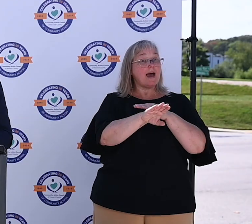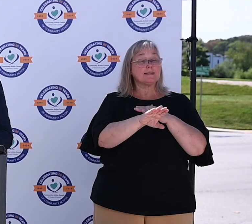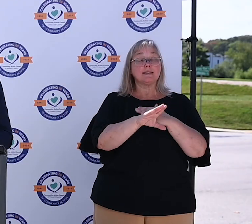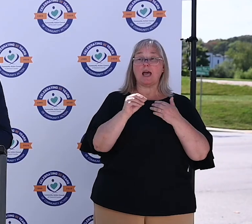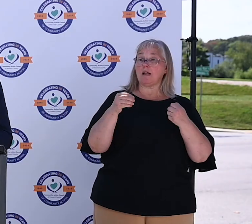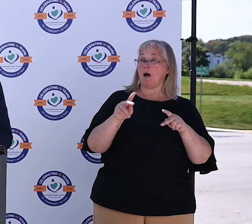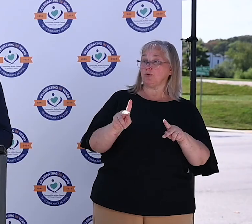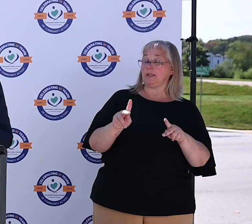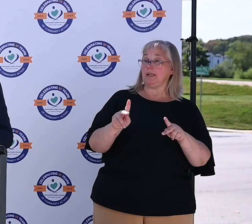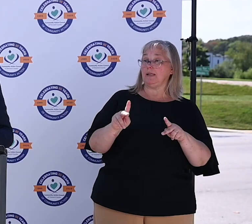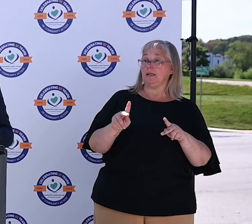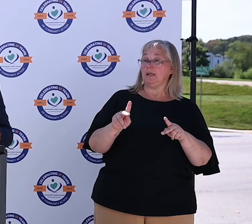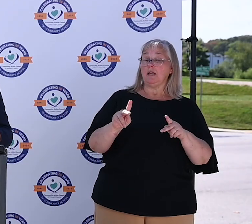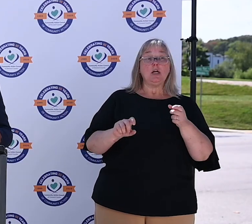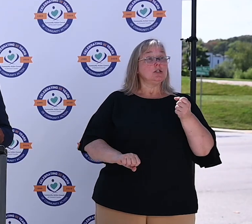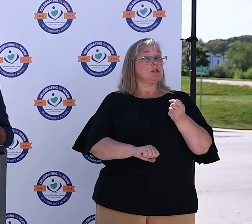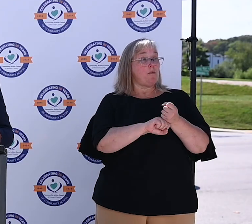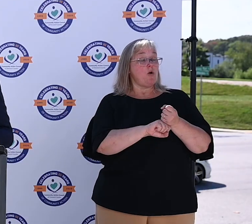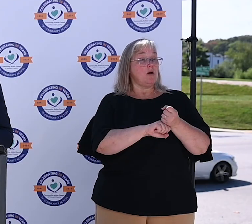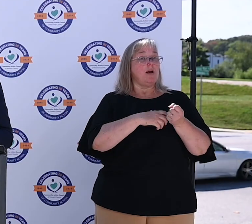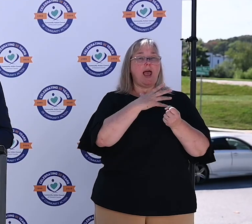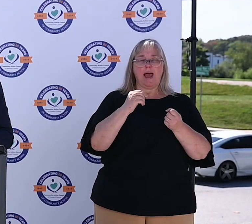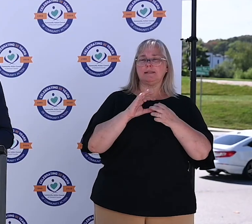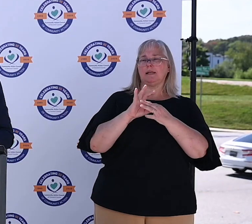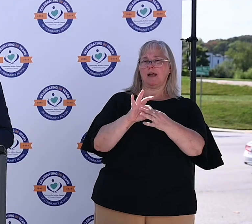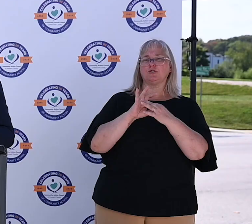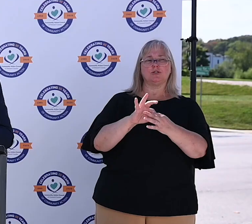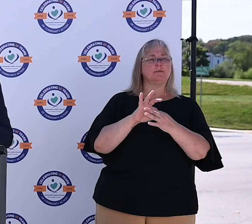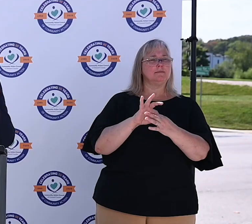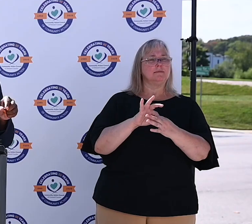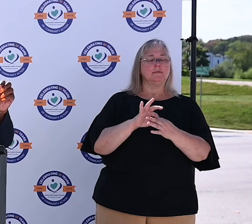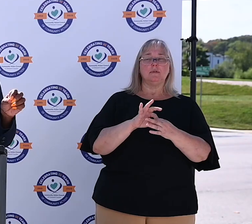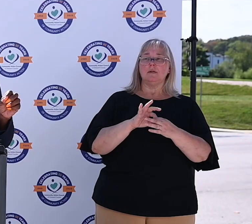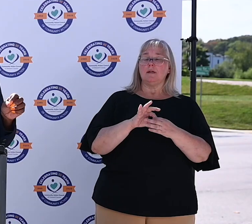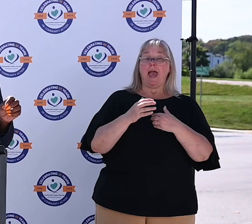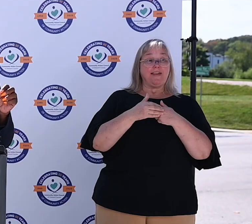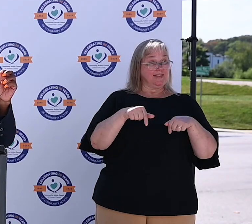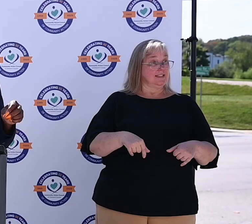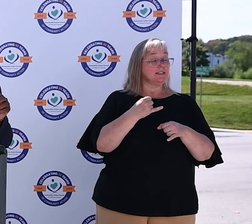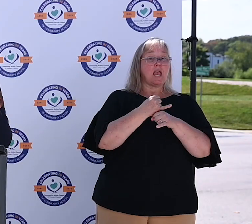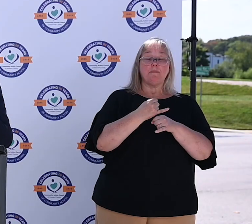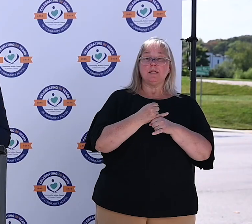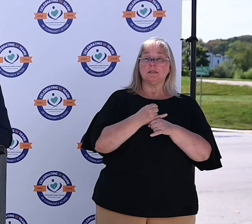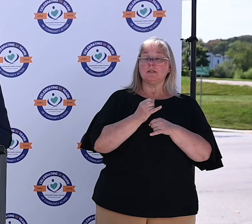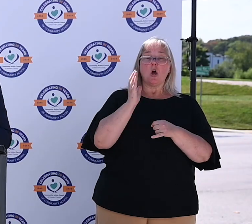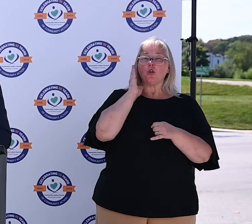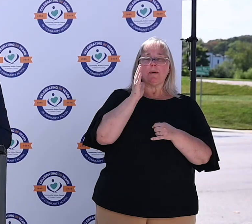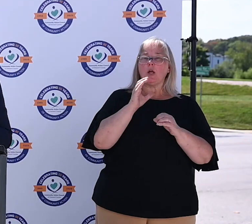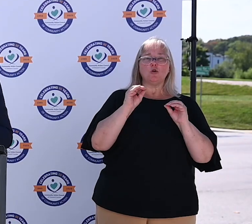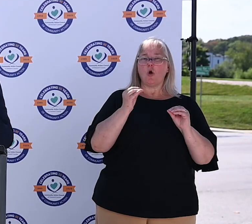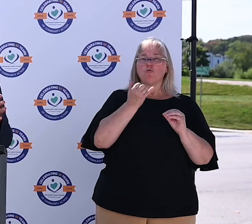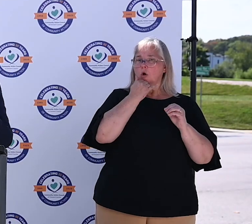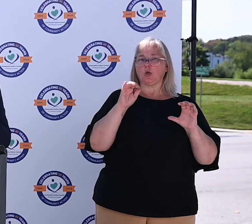and opportunity, support, and connection. At this campus, there will be no wrong